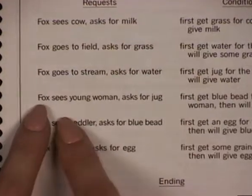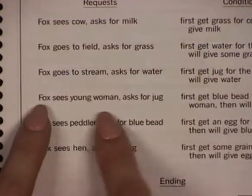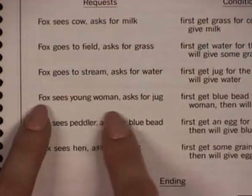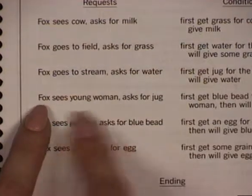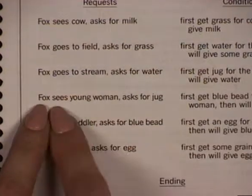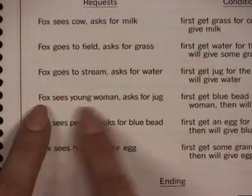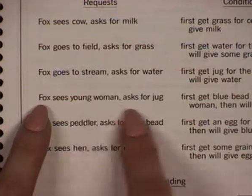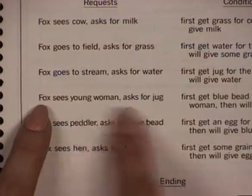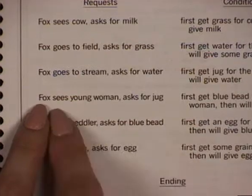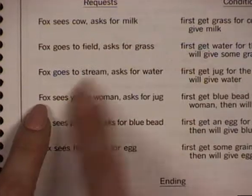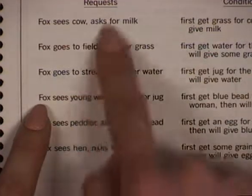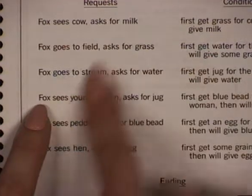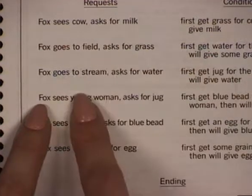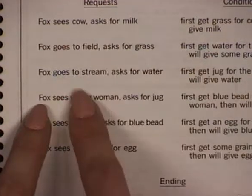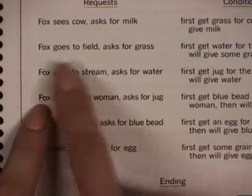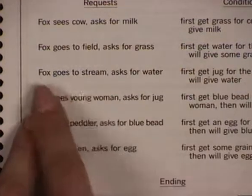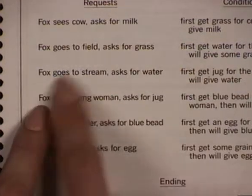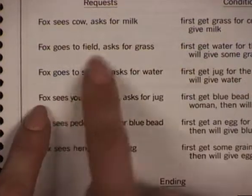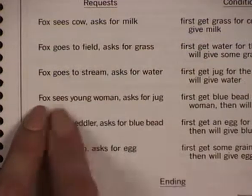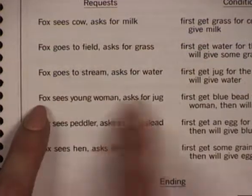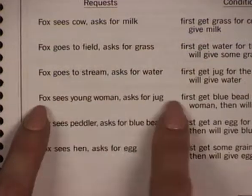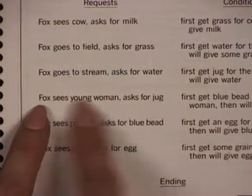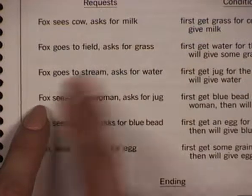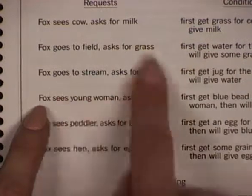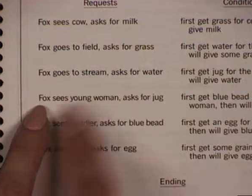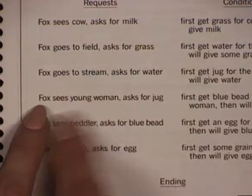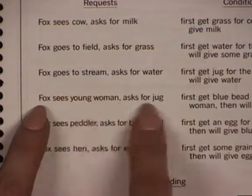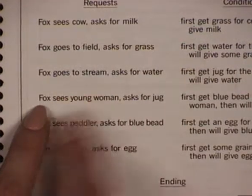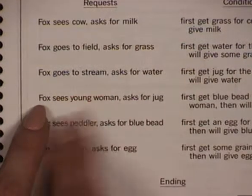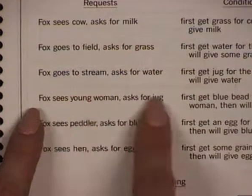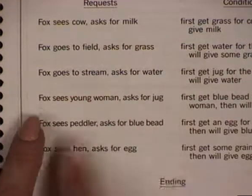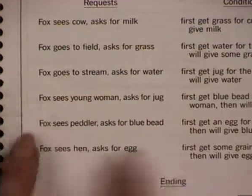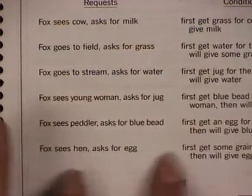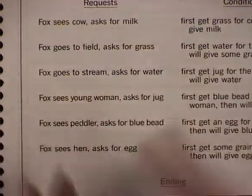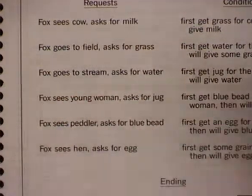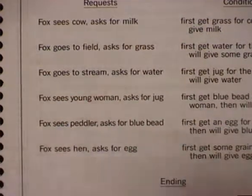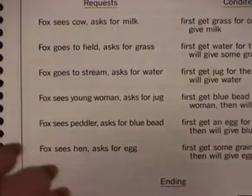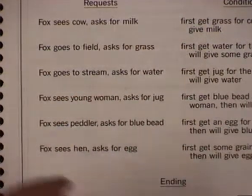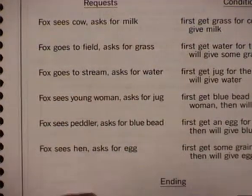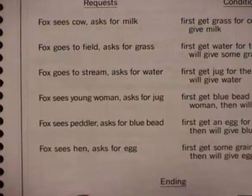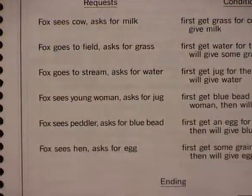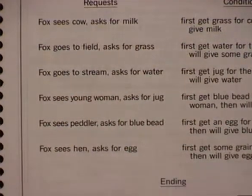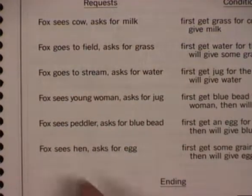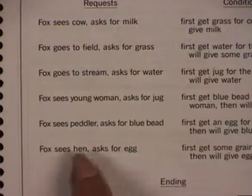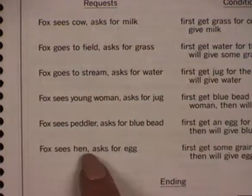it asks for different, he's asking for different things, and the people are saying, I'll trade you.